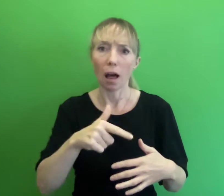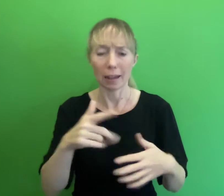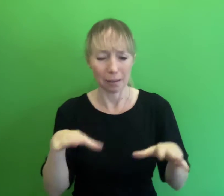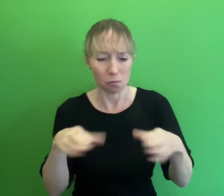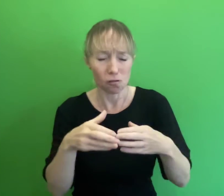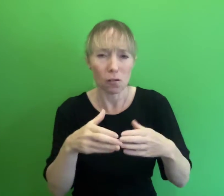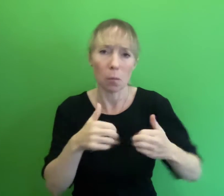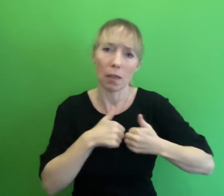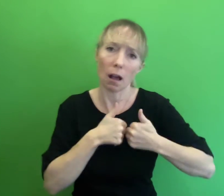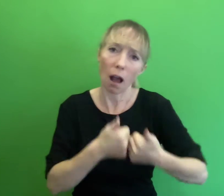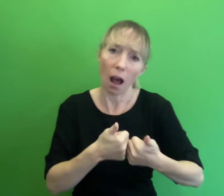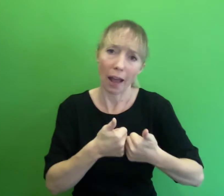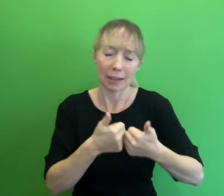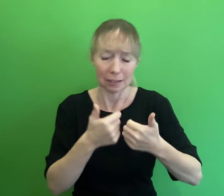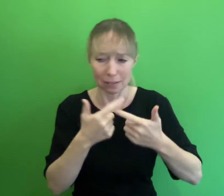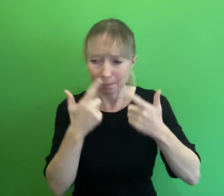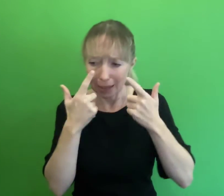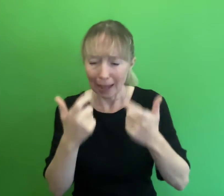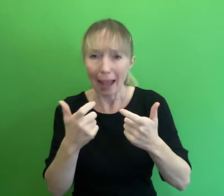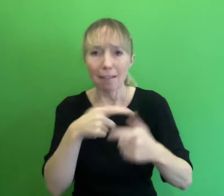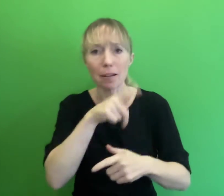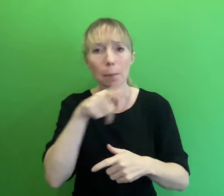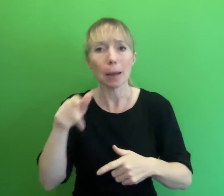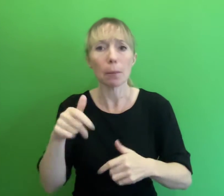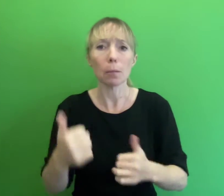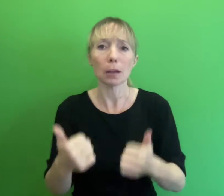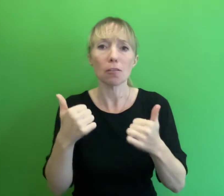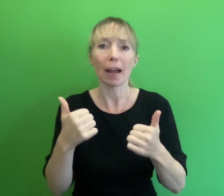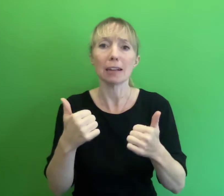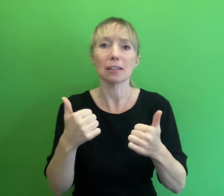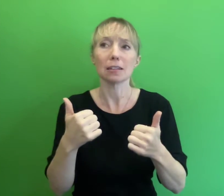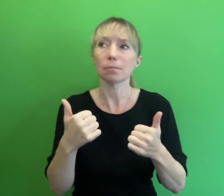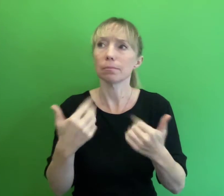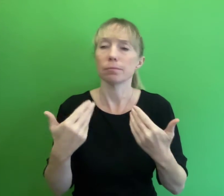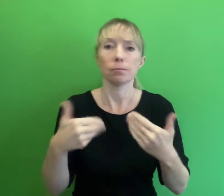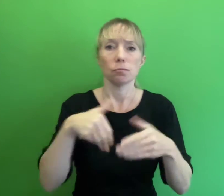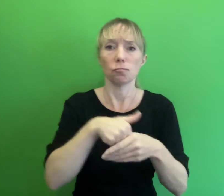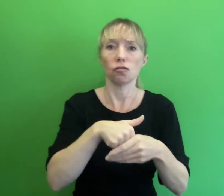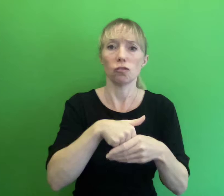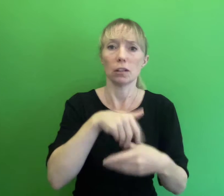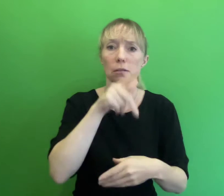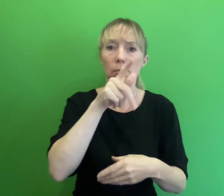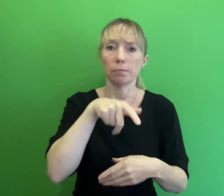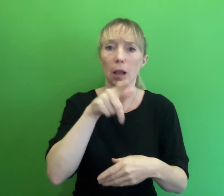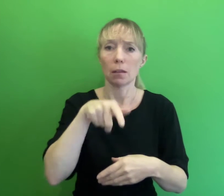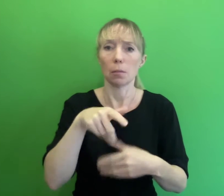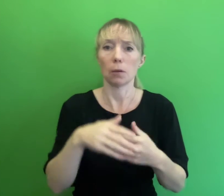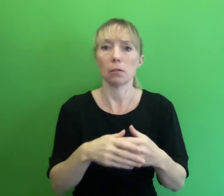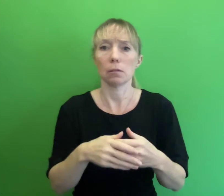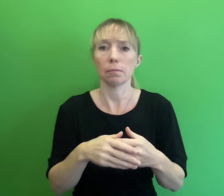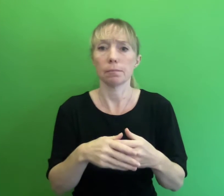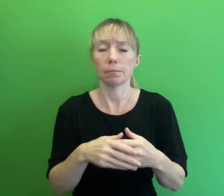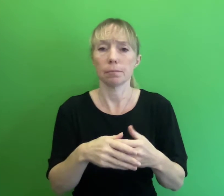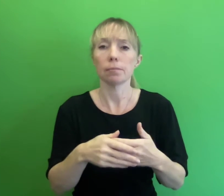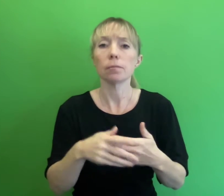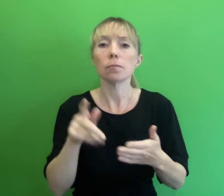people. It has been great. Retreat participant. Writers said they wanted